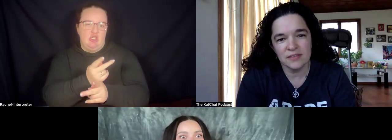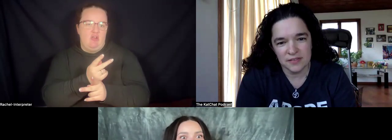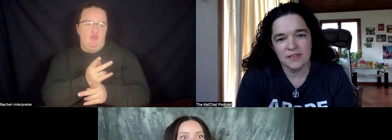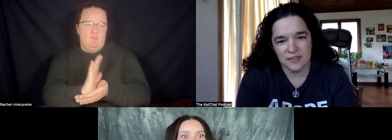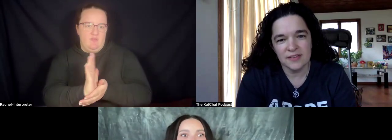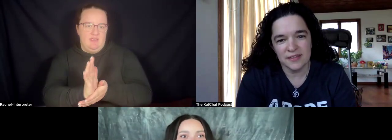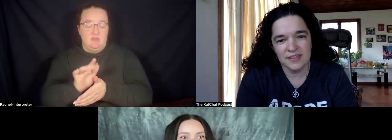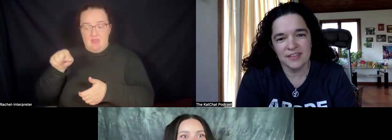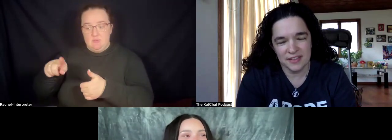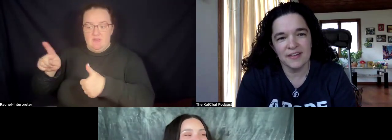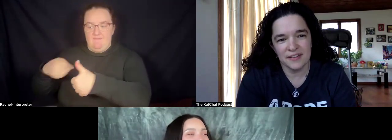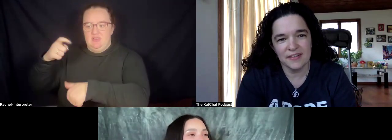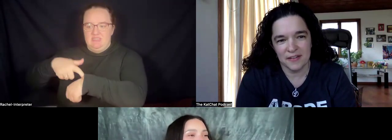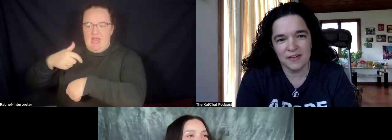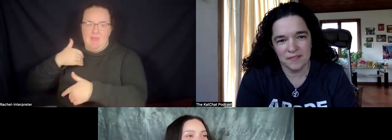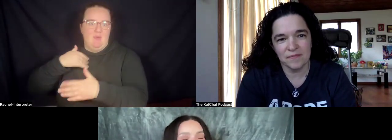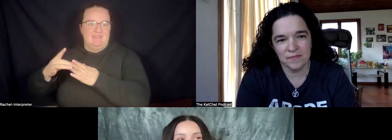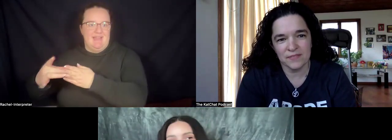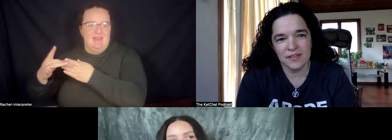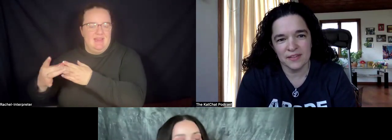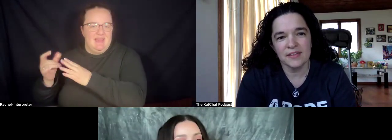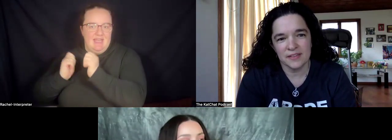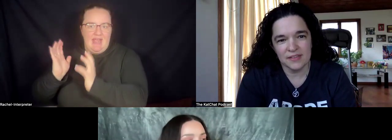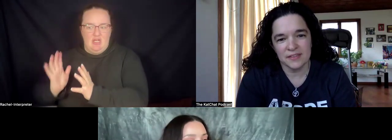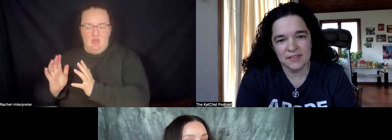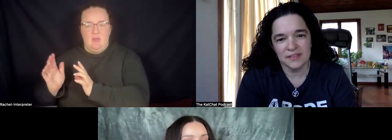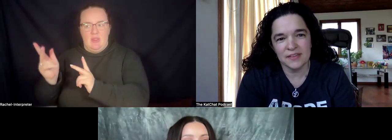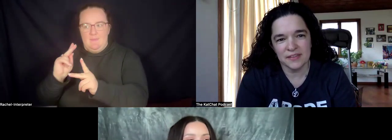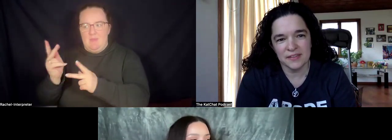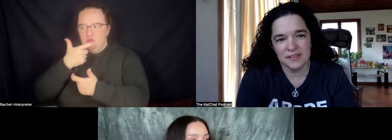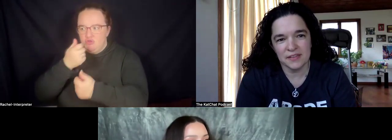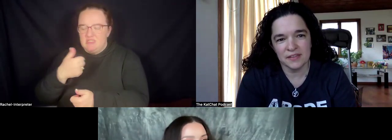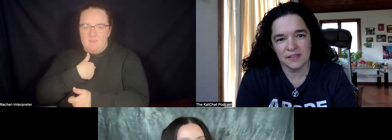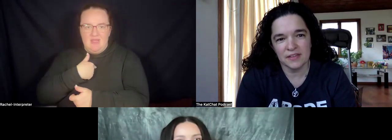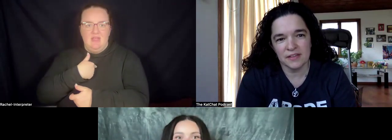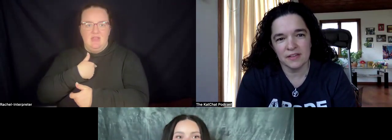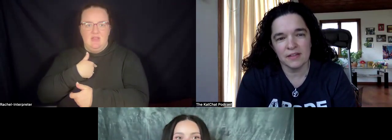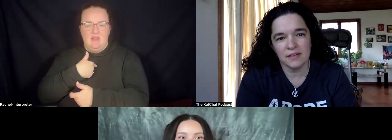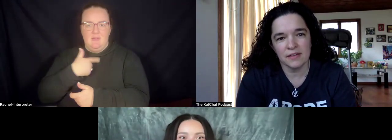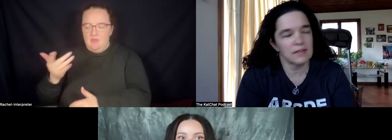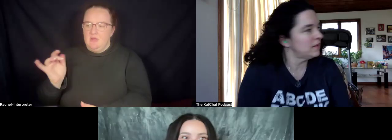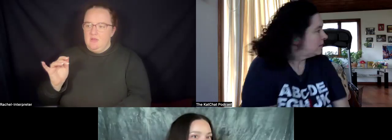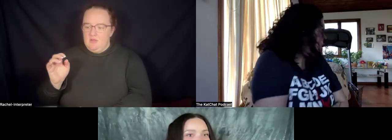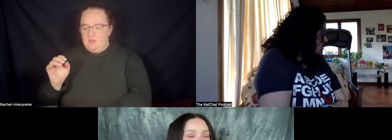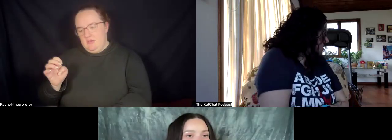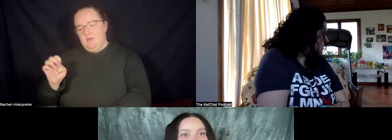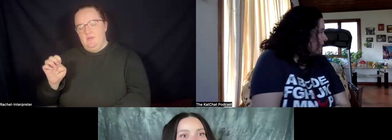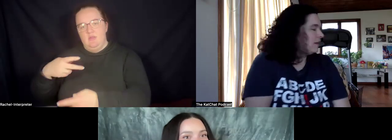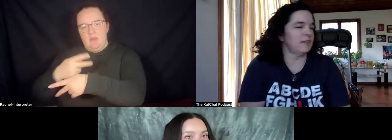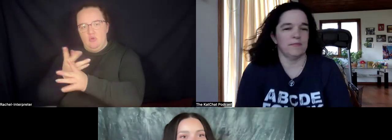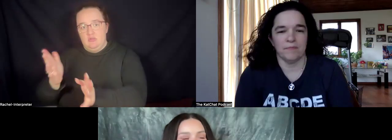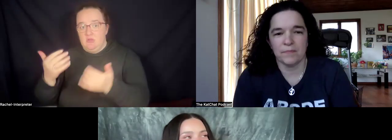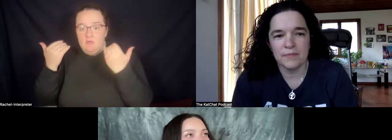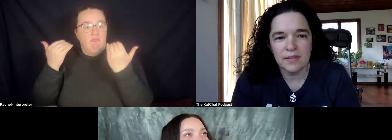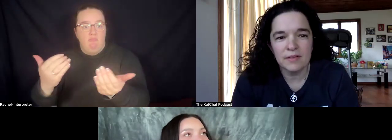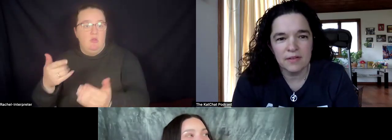first time I was sort of entrusted by amazing executive producer Beth Stevenson to be like, you know, you're Eva,